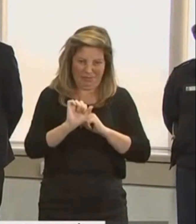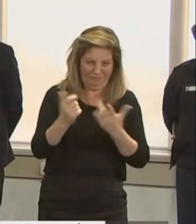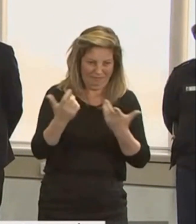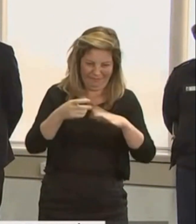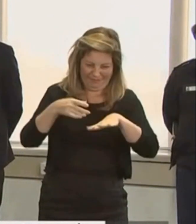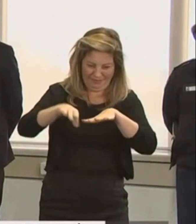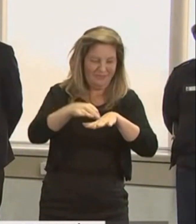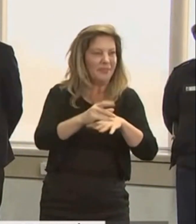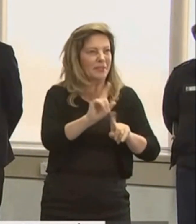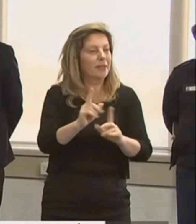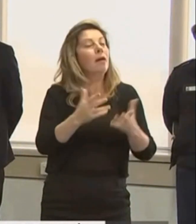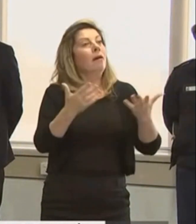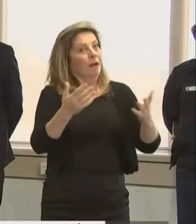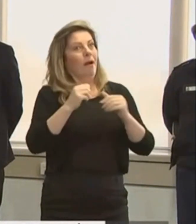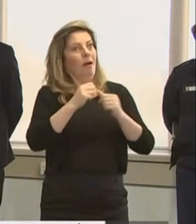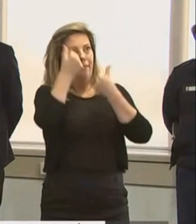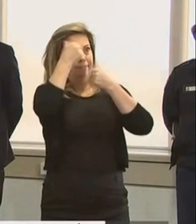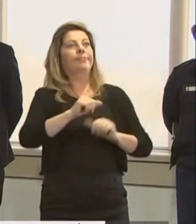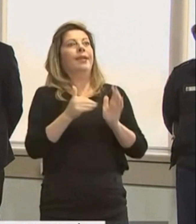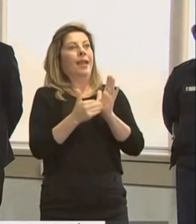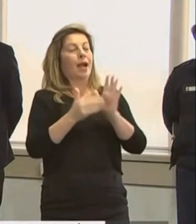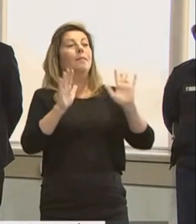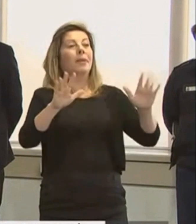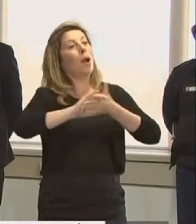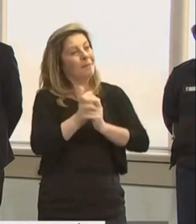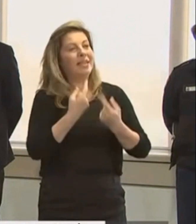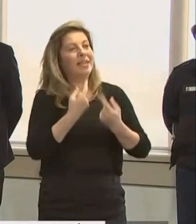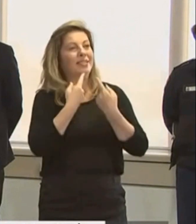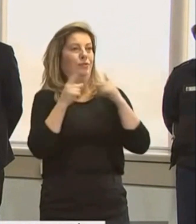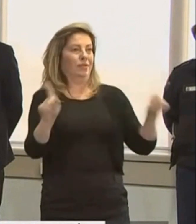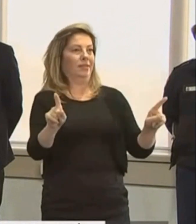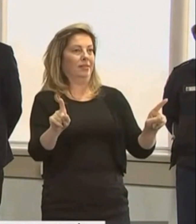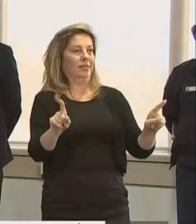bad the acrylic nails are. I didn't even know there were such a thing as acrylic nails, but I now know that.